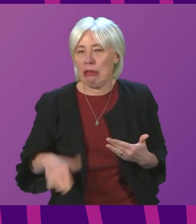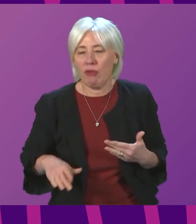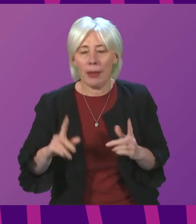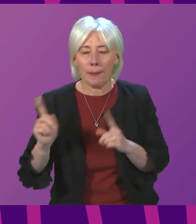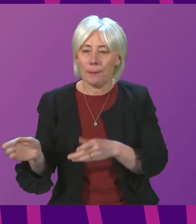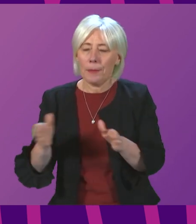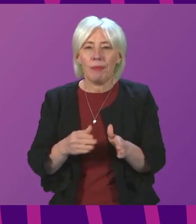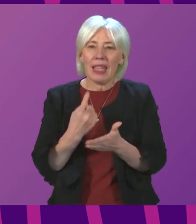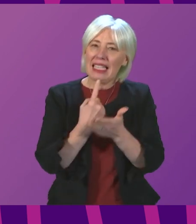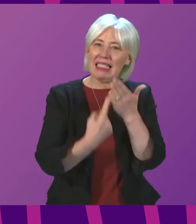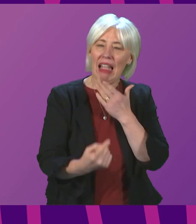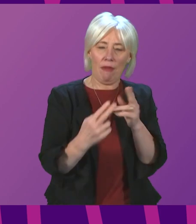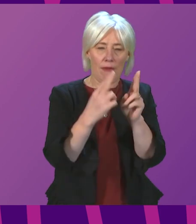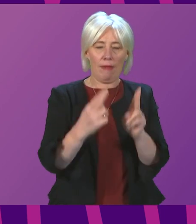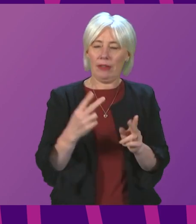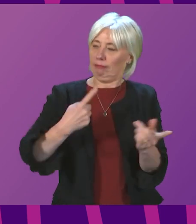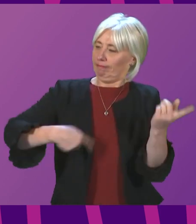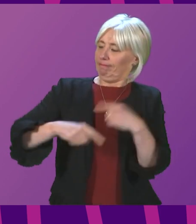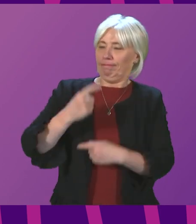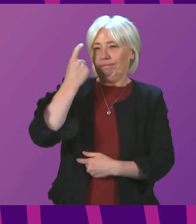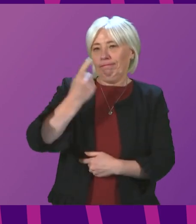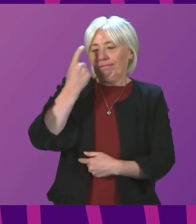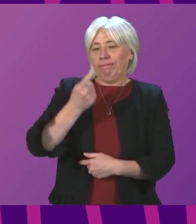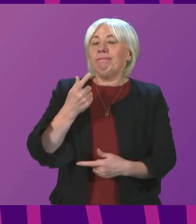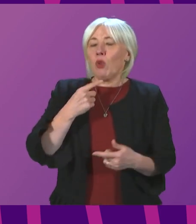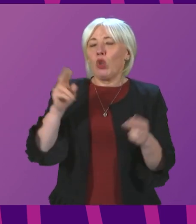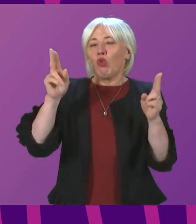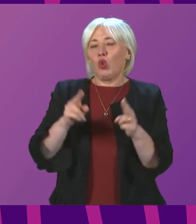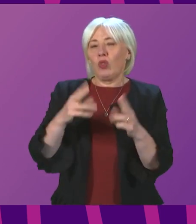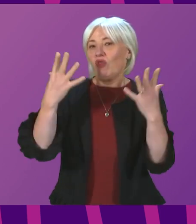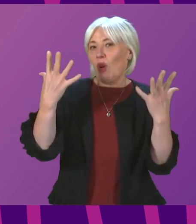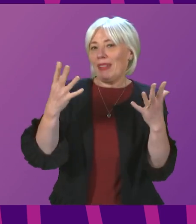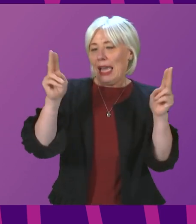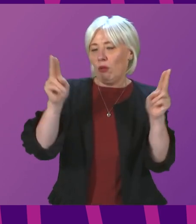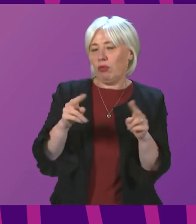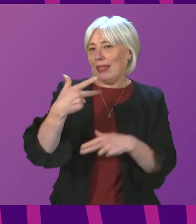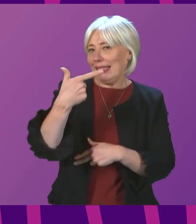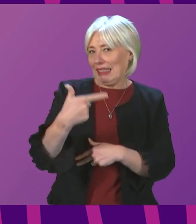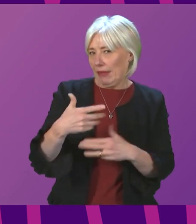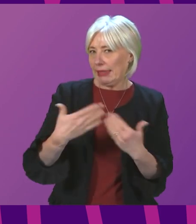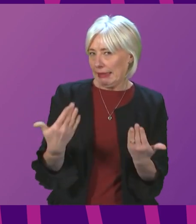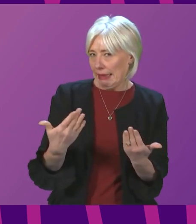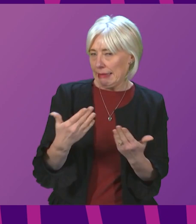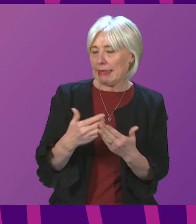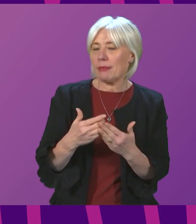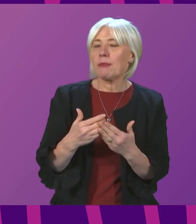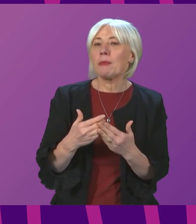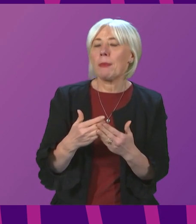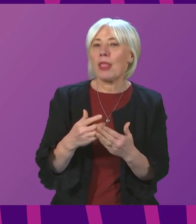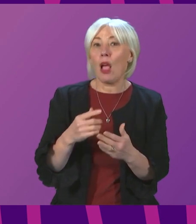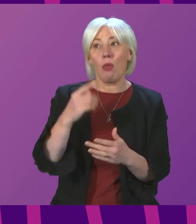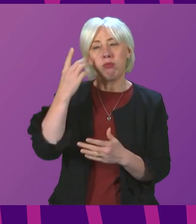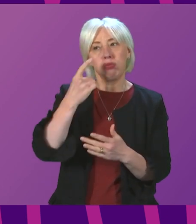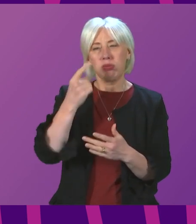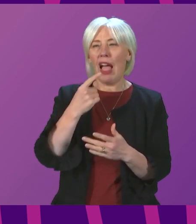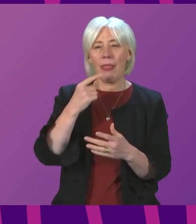-isolation, we, after careful consideration, moved from 10 days to 7 days. Having done that, I think it would be a mistake to go further than that